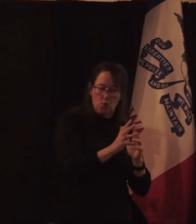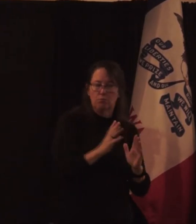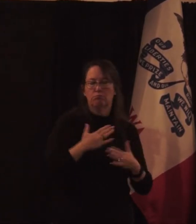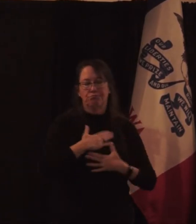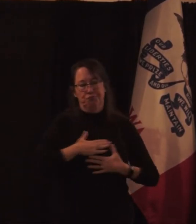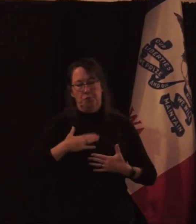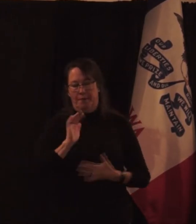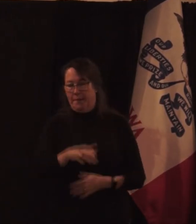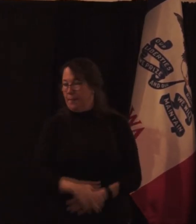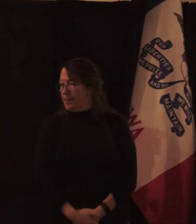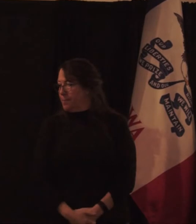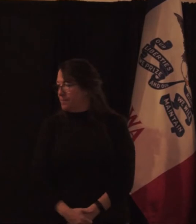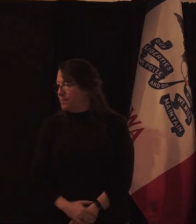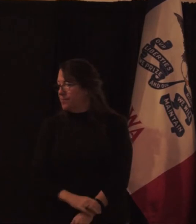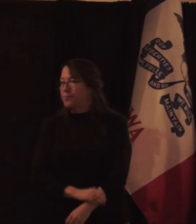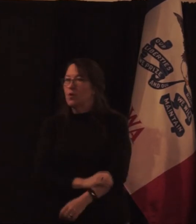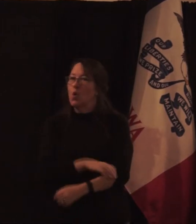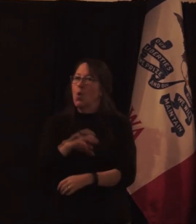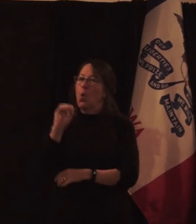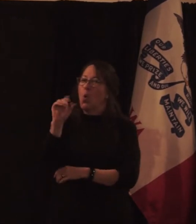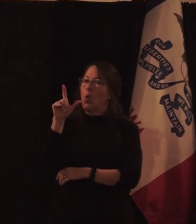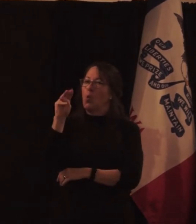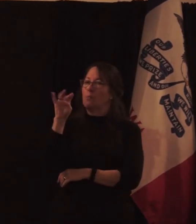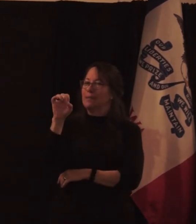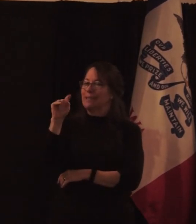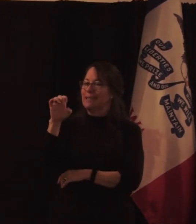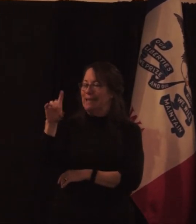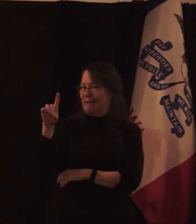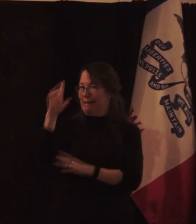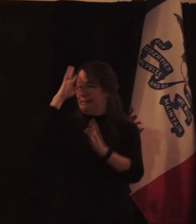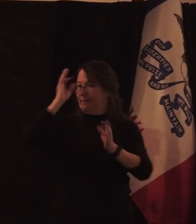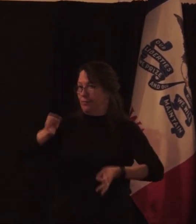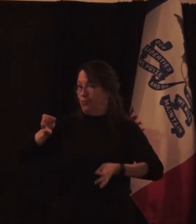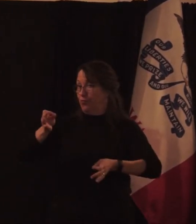be appreciated. The Olmstead decision.